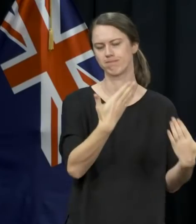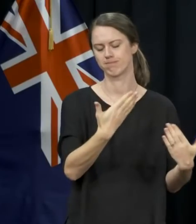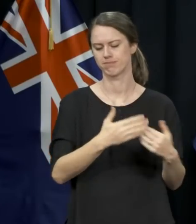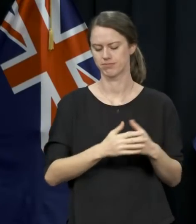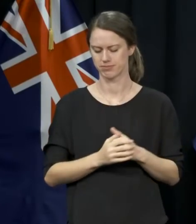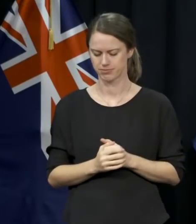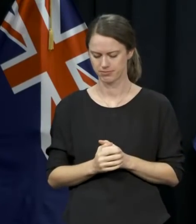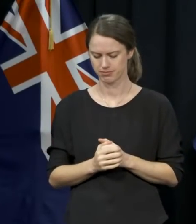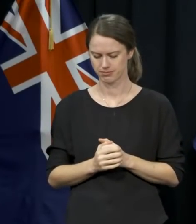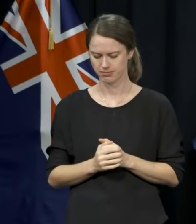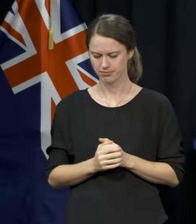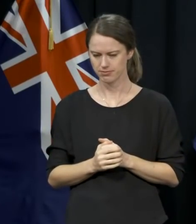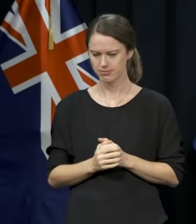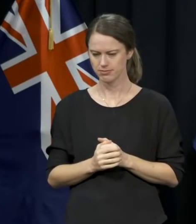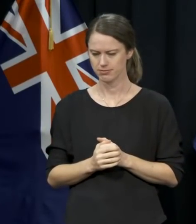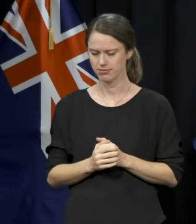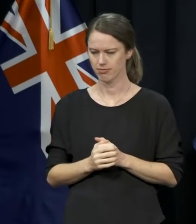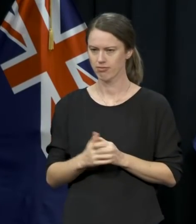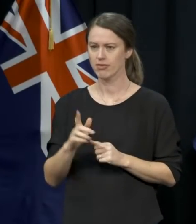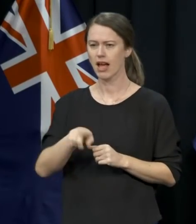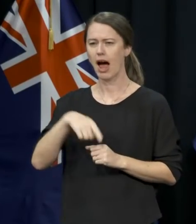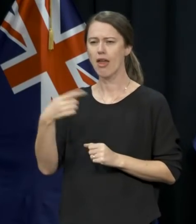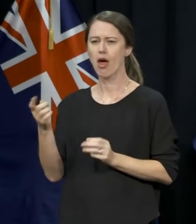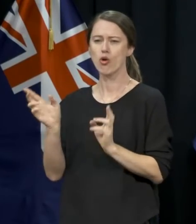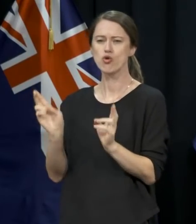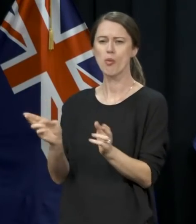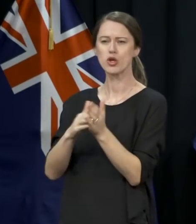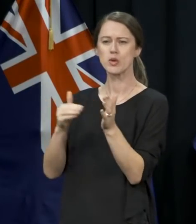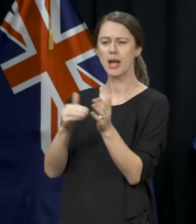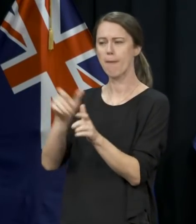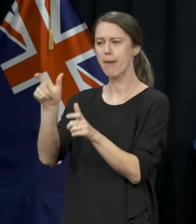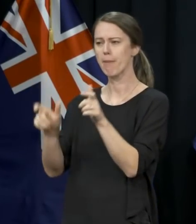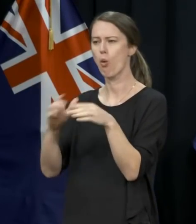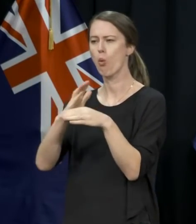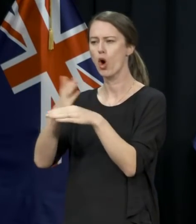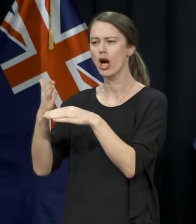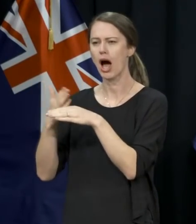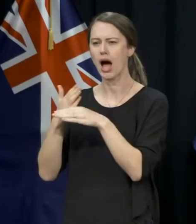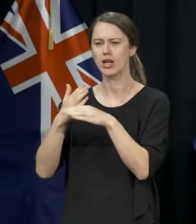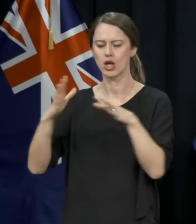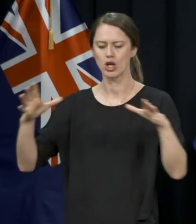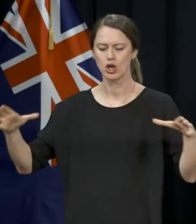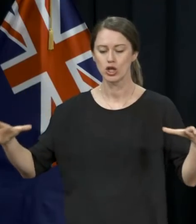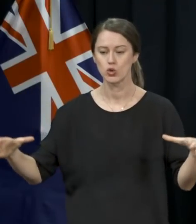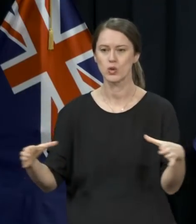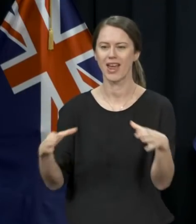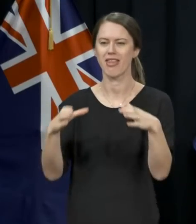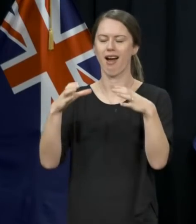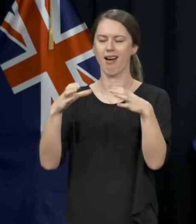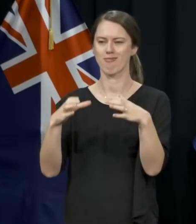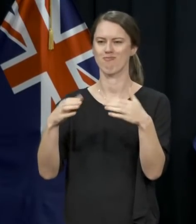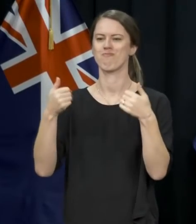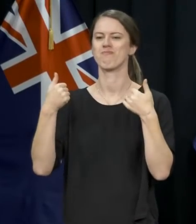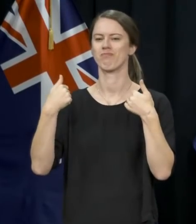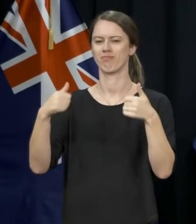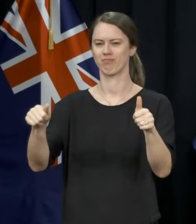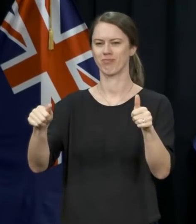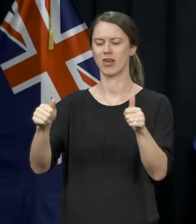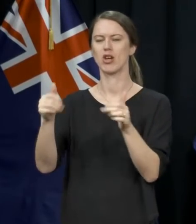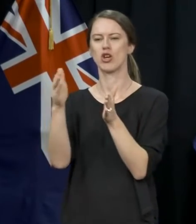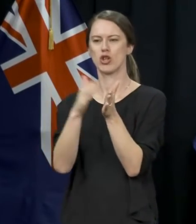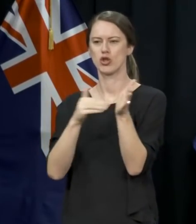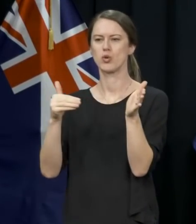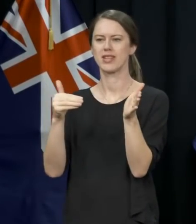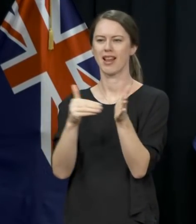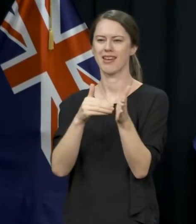Alongside the sacrifices made by ordinary New Zealanders, the combined efforts of our health workforce have put us in a position that is